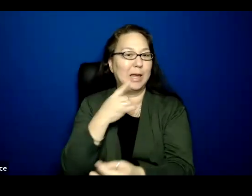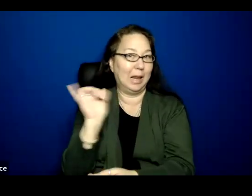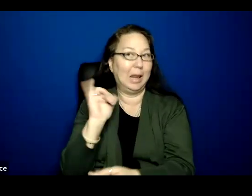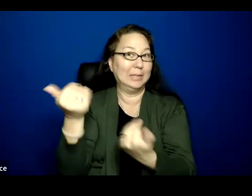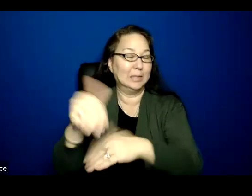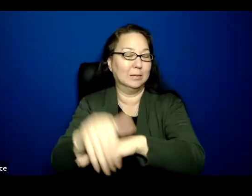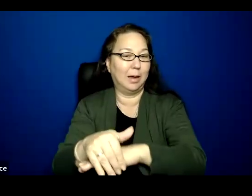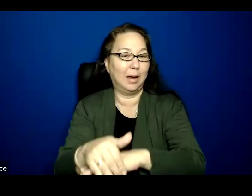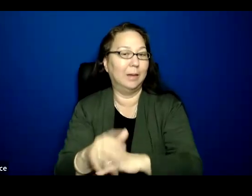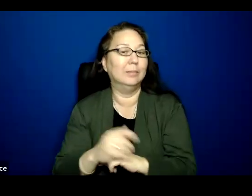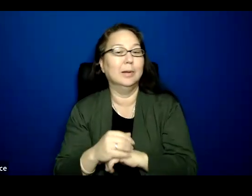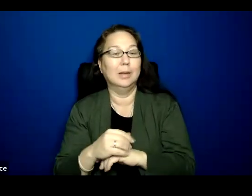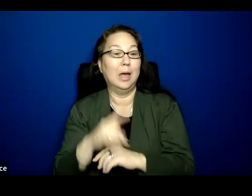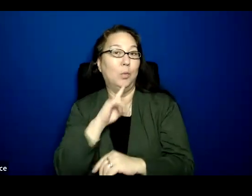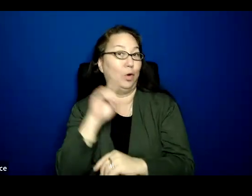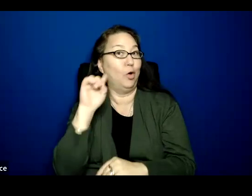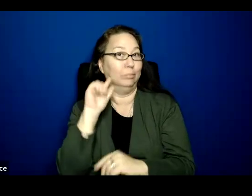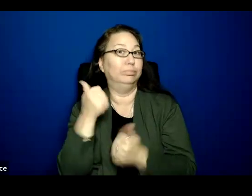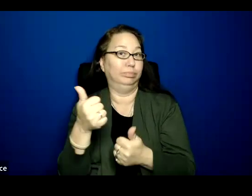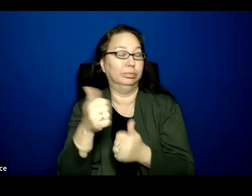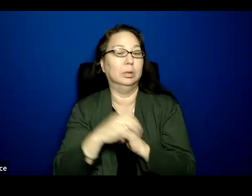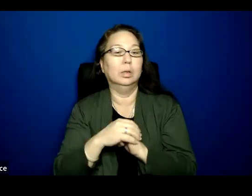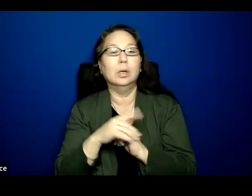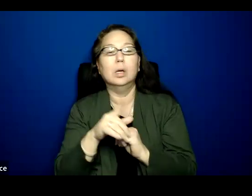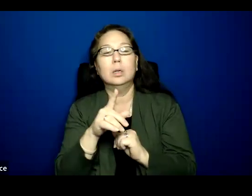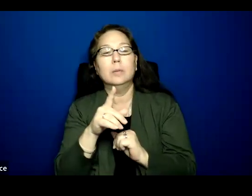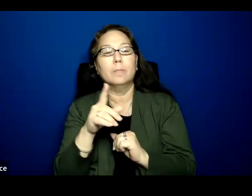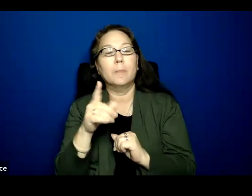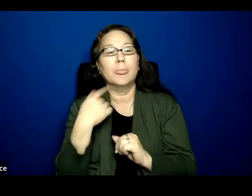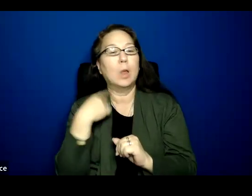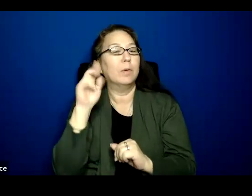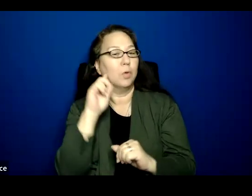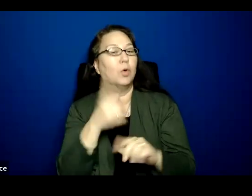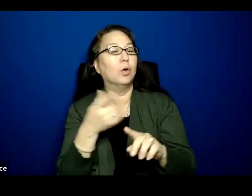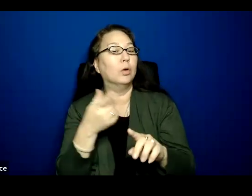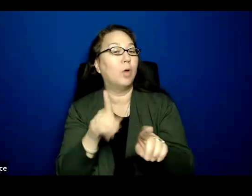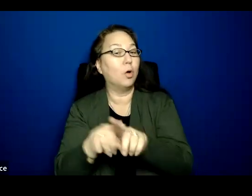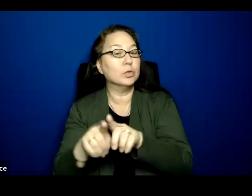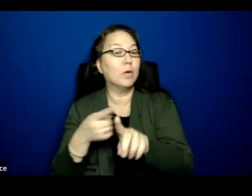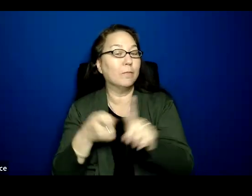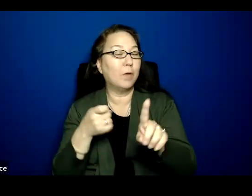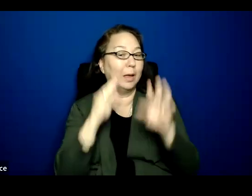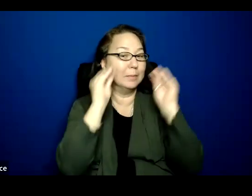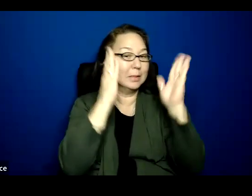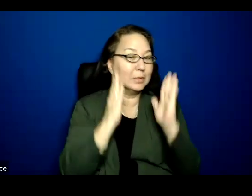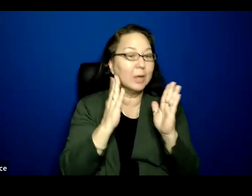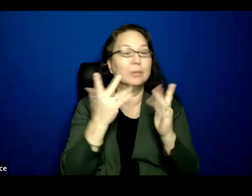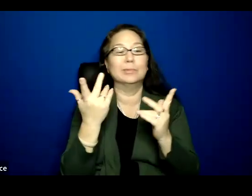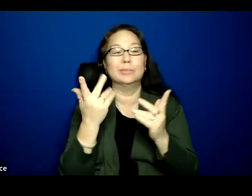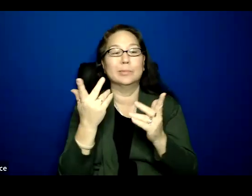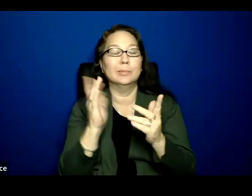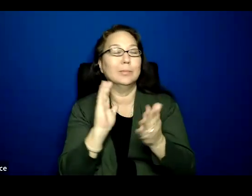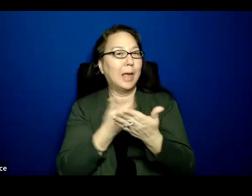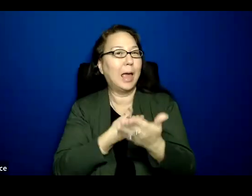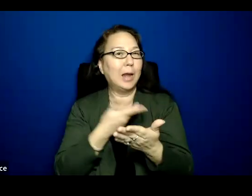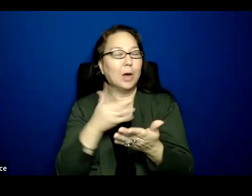the educators, but also our students. We're also going to be partnering and having our SPED pack also as another resource to